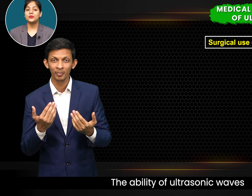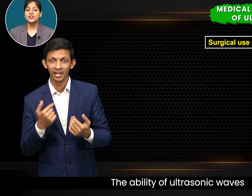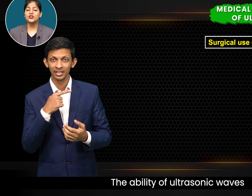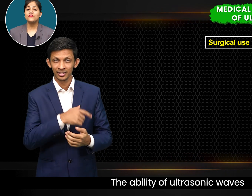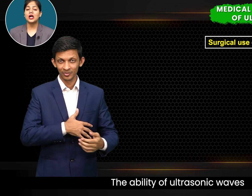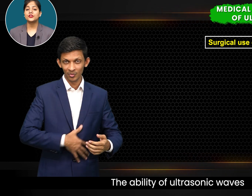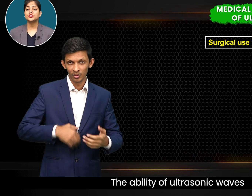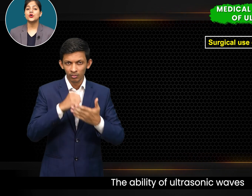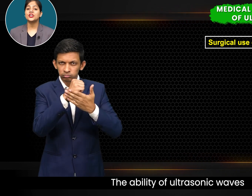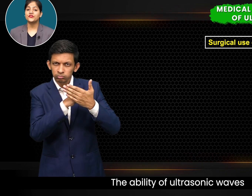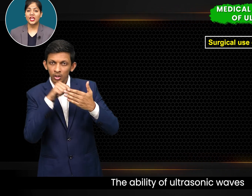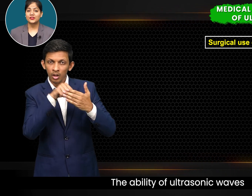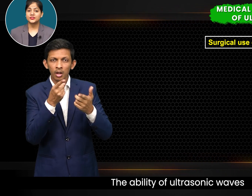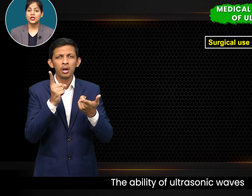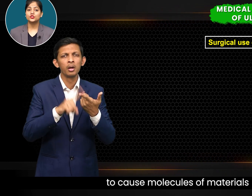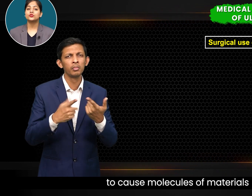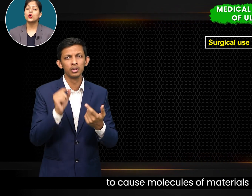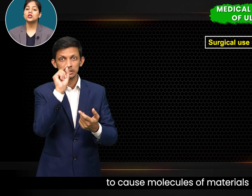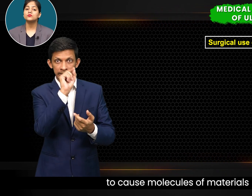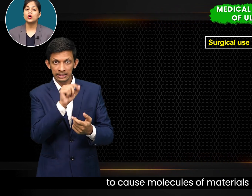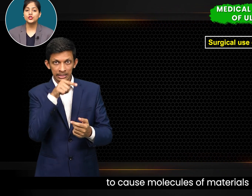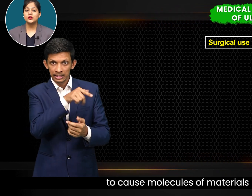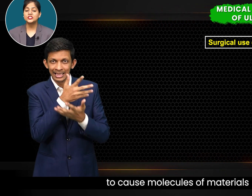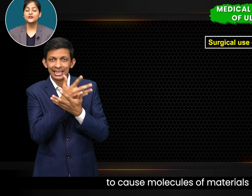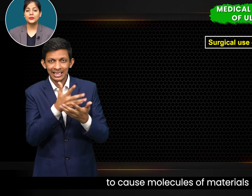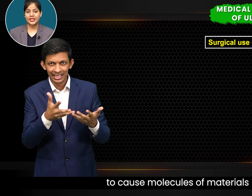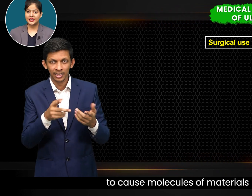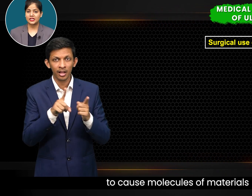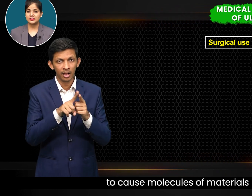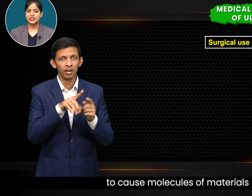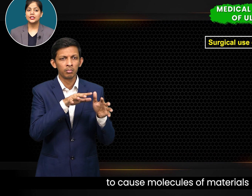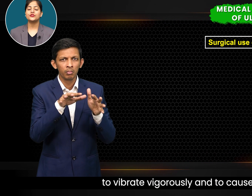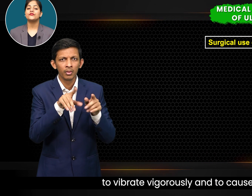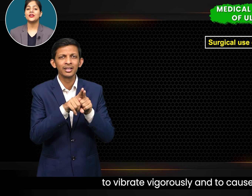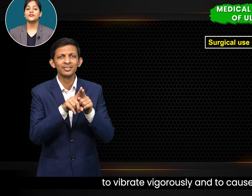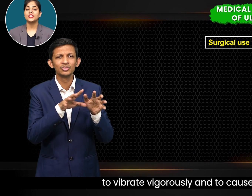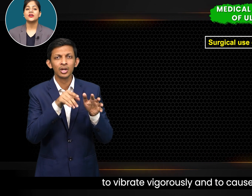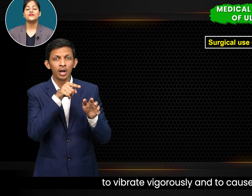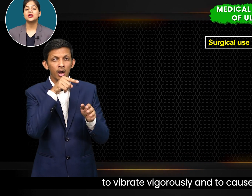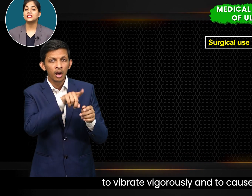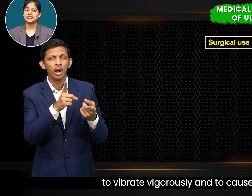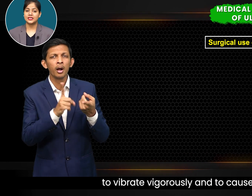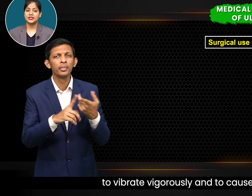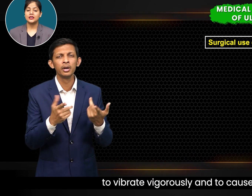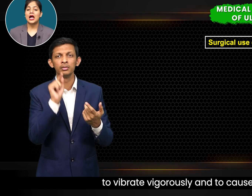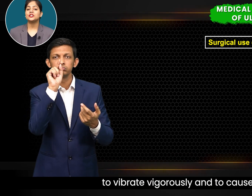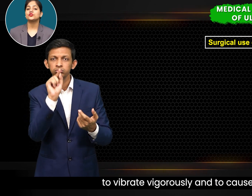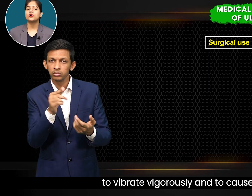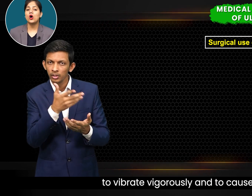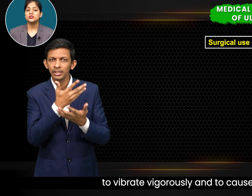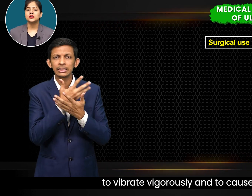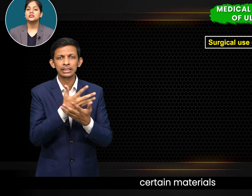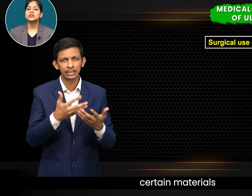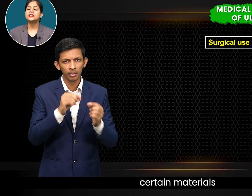The ability of ultrasonic waves to cause molecules of materials to vibrate vigorously and